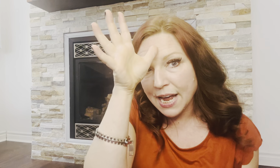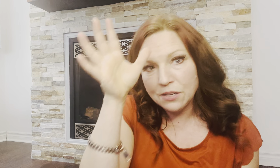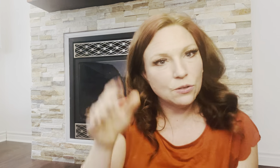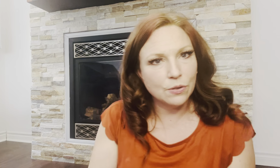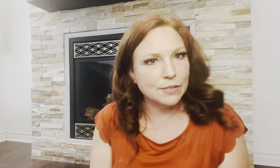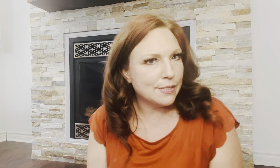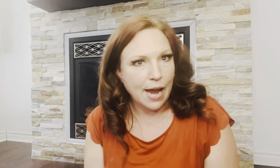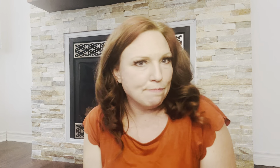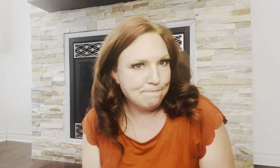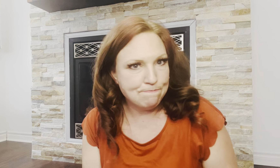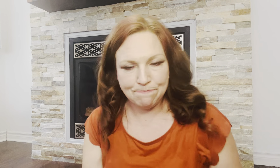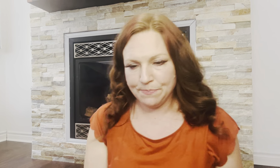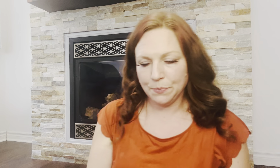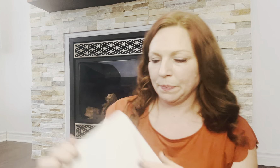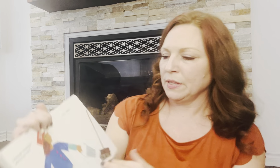you could say.